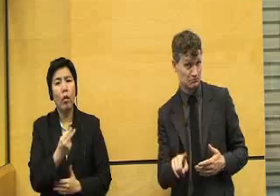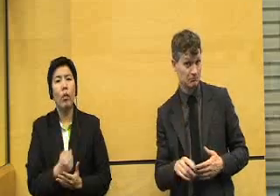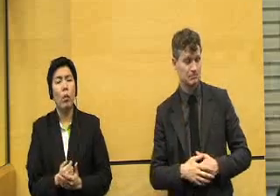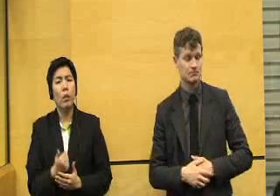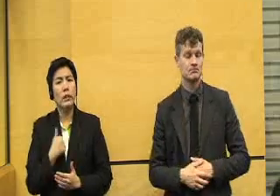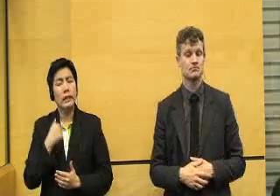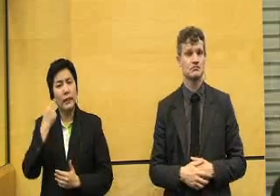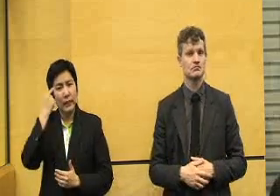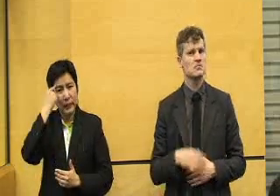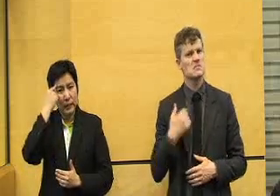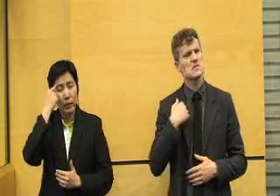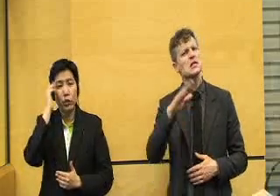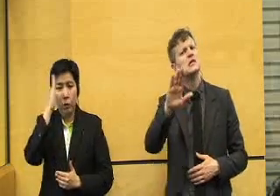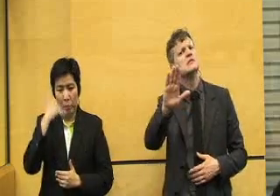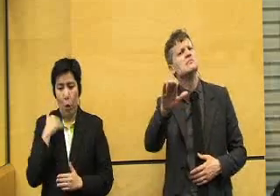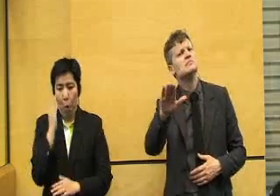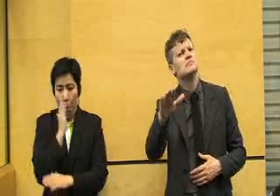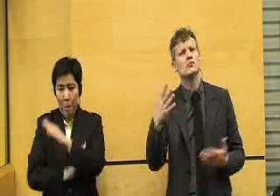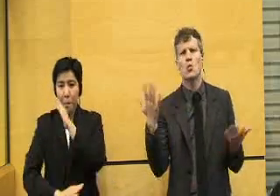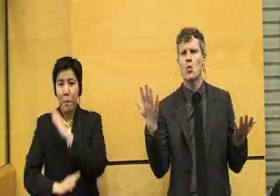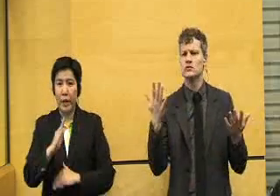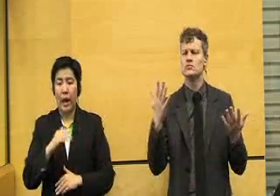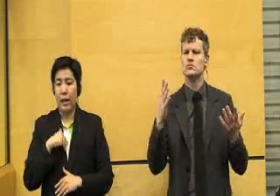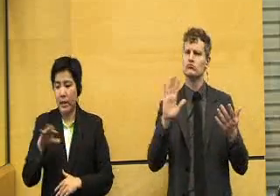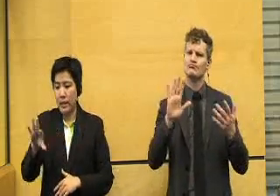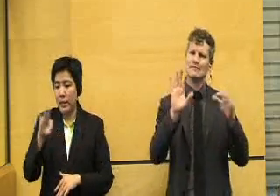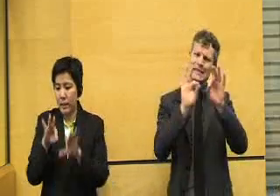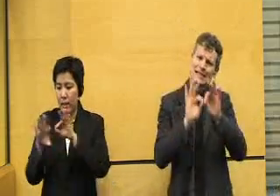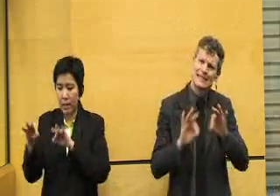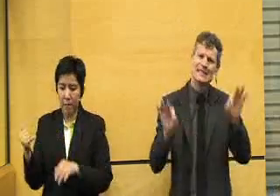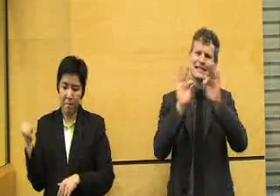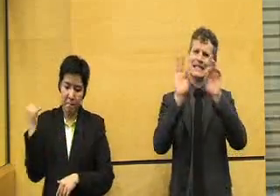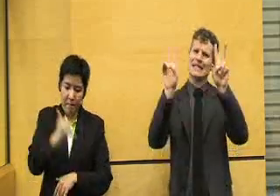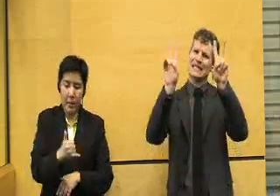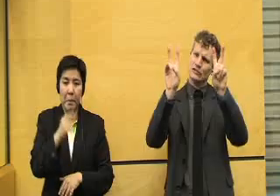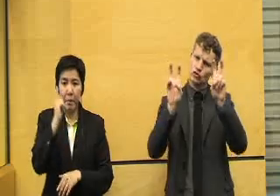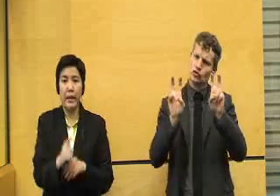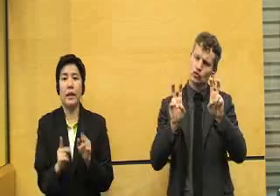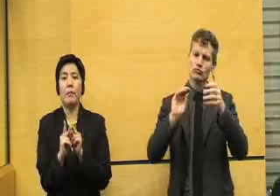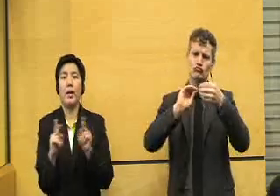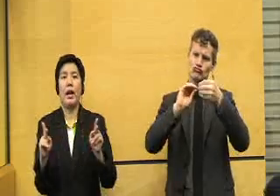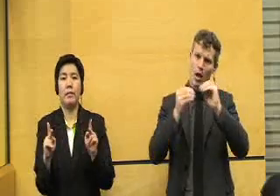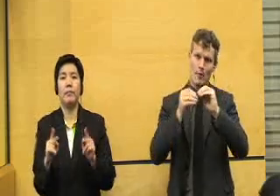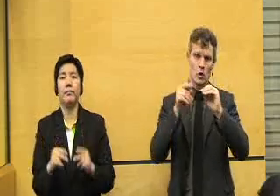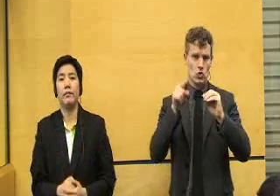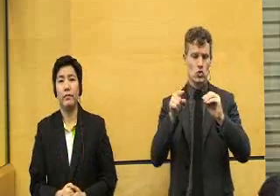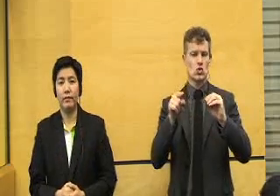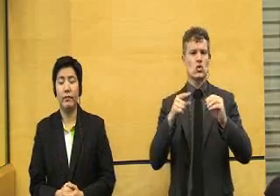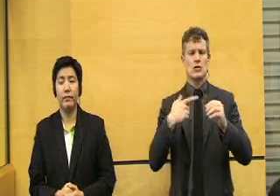know what have been the key issues that it has dealt with to date.